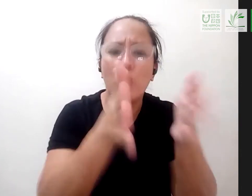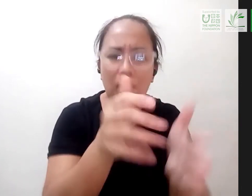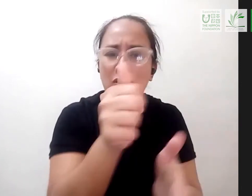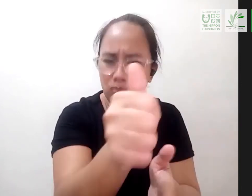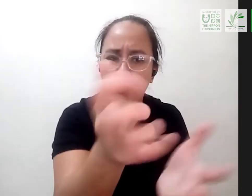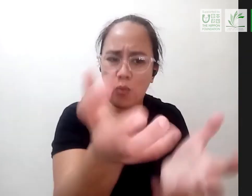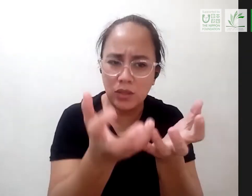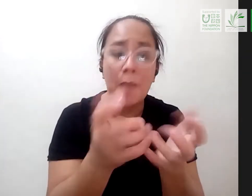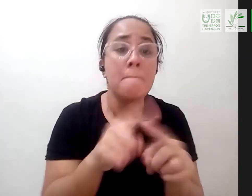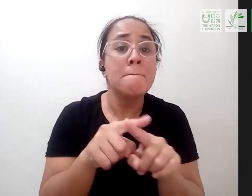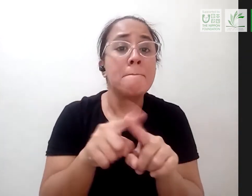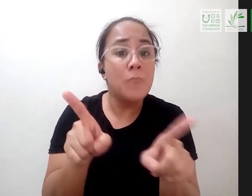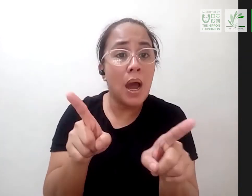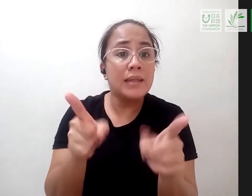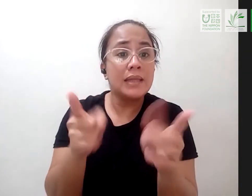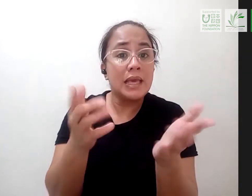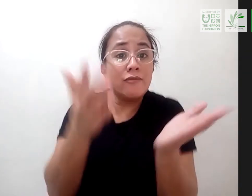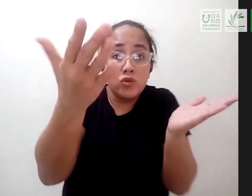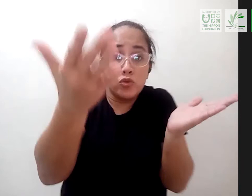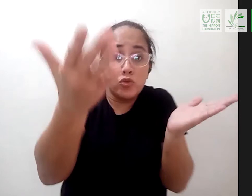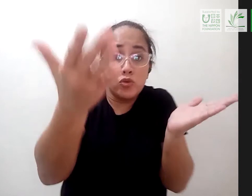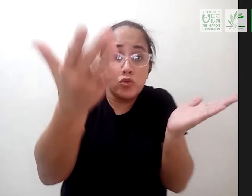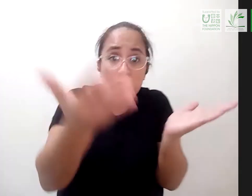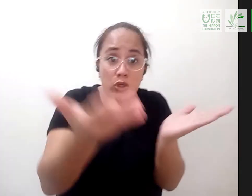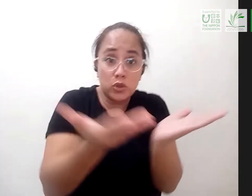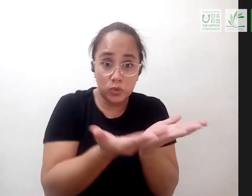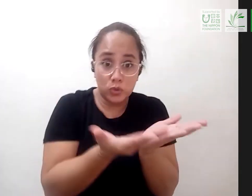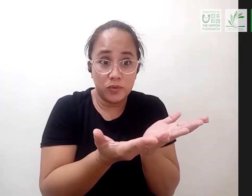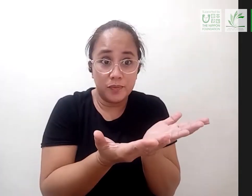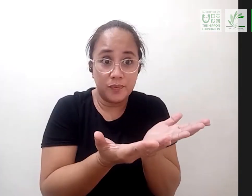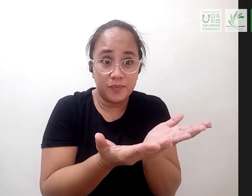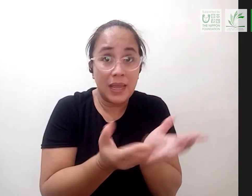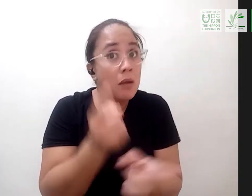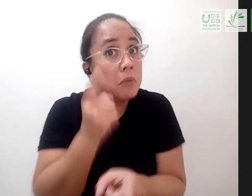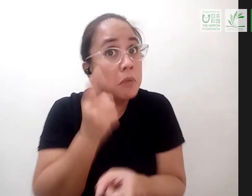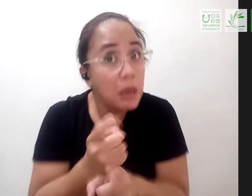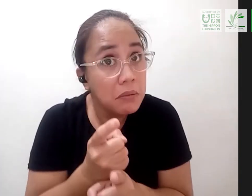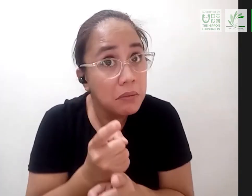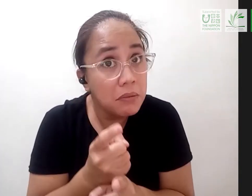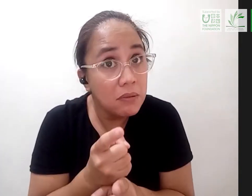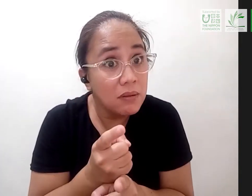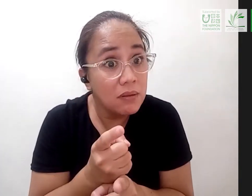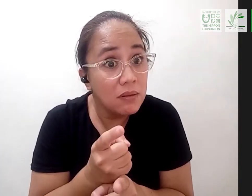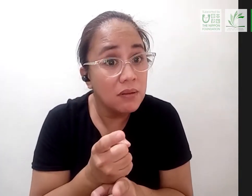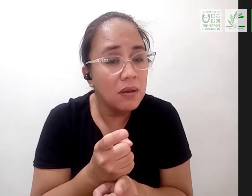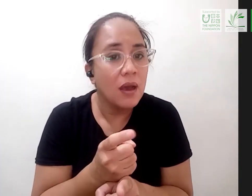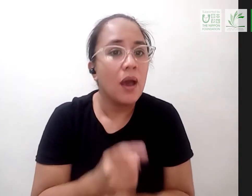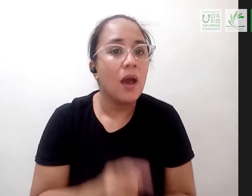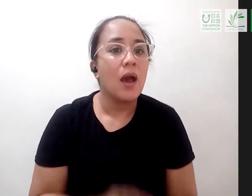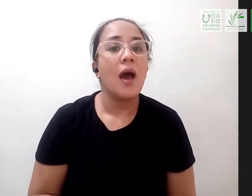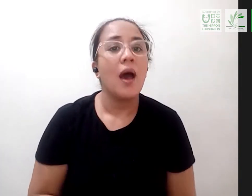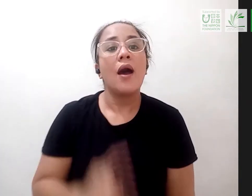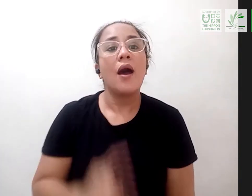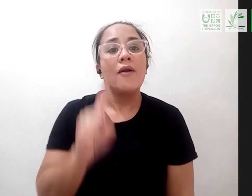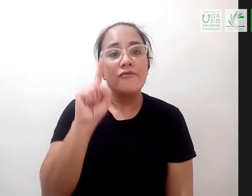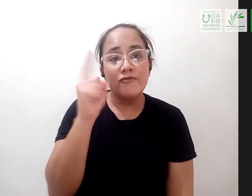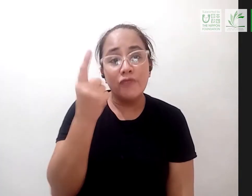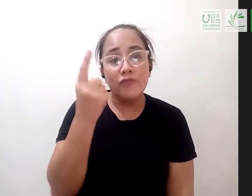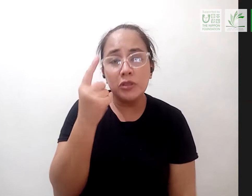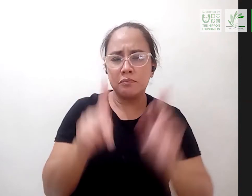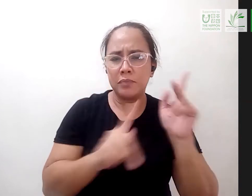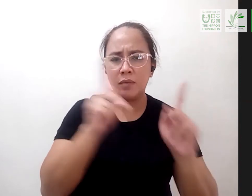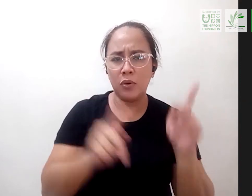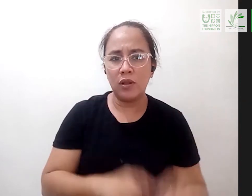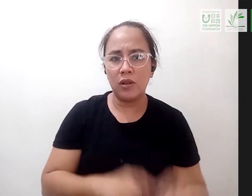you introduce right first, then people are going to be using that most